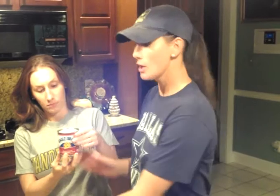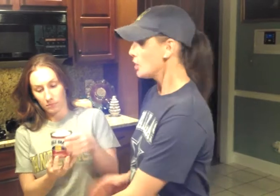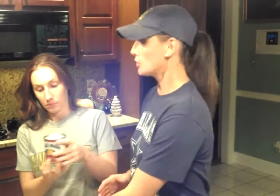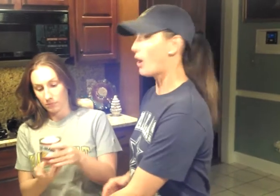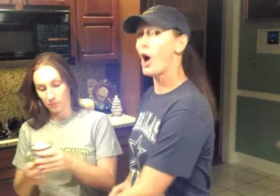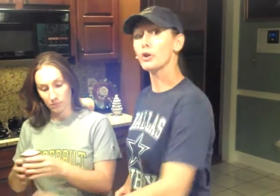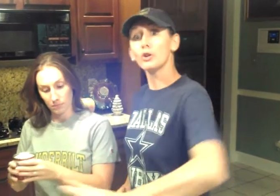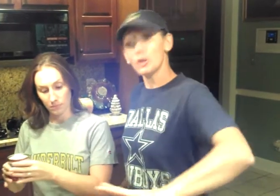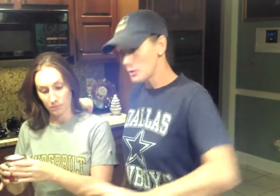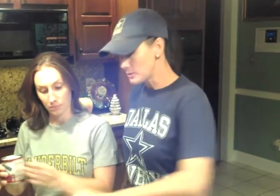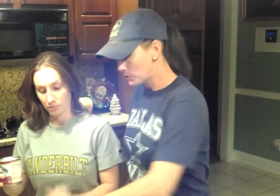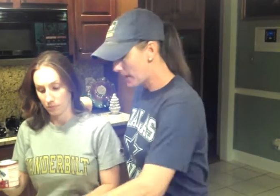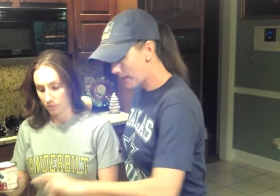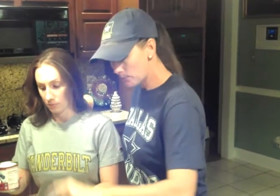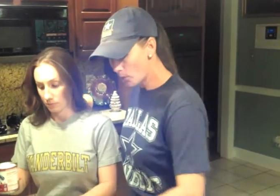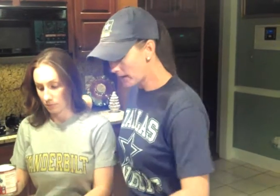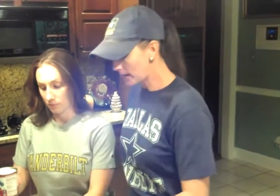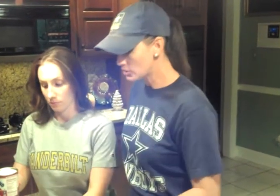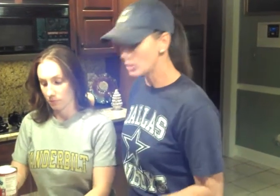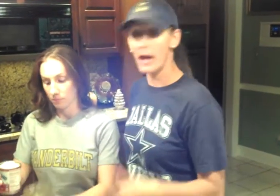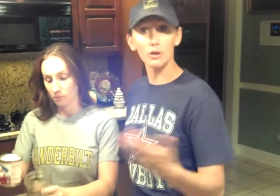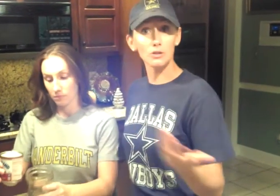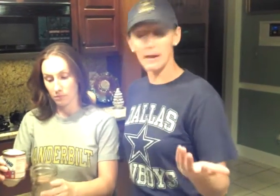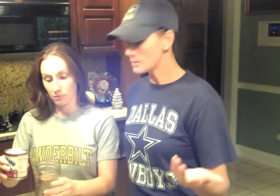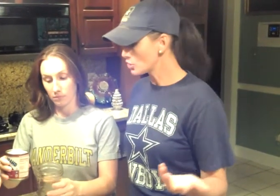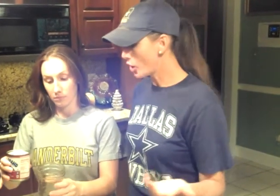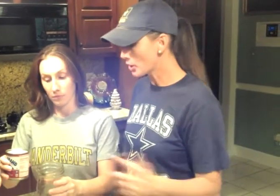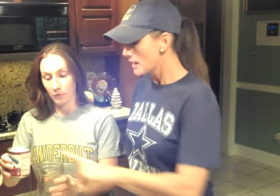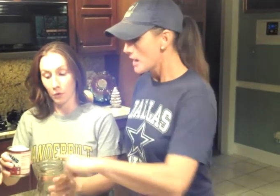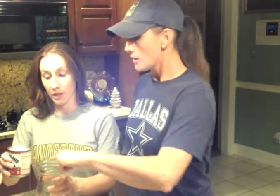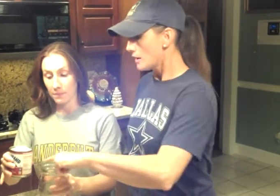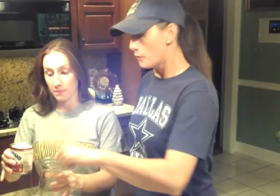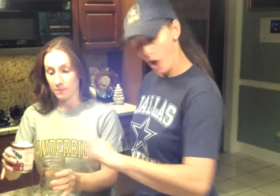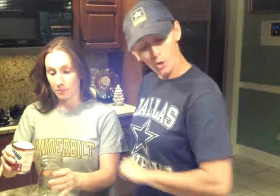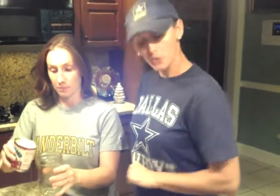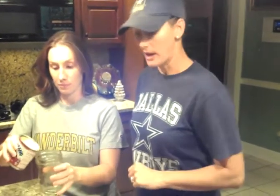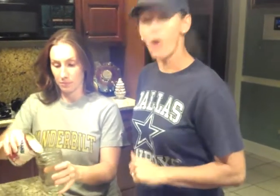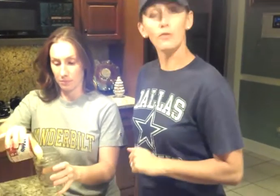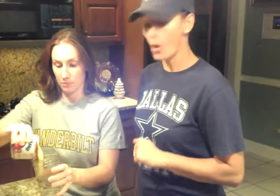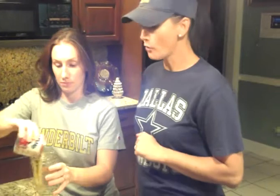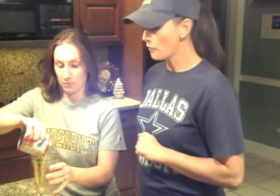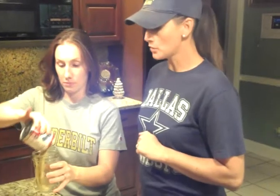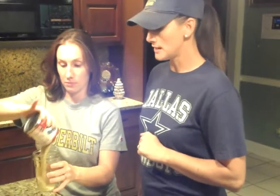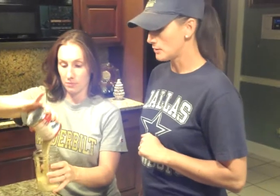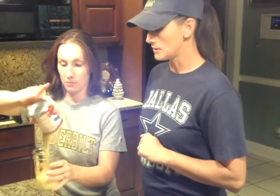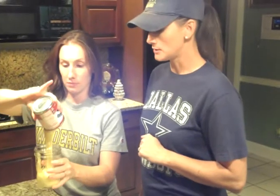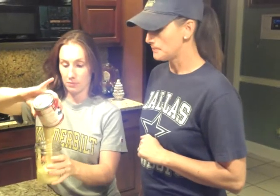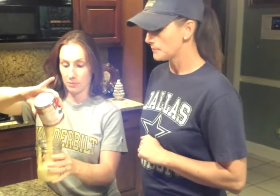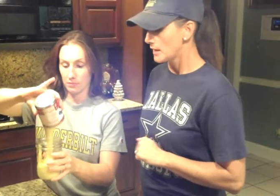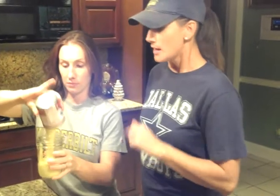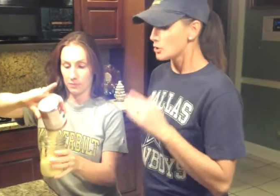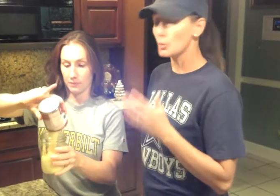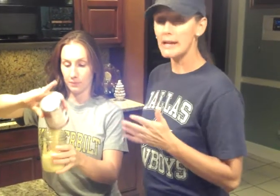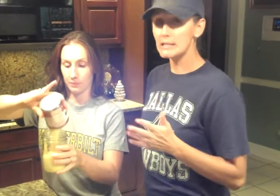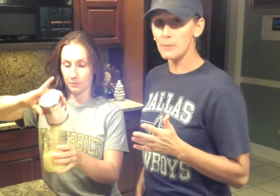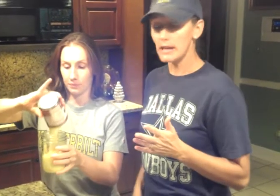So all you're going to do is put that bad boy into, I use a mason jar. Full thing. Whole thing, the whole 14 ounces. So the recipe that